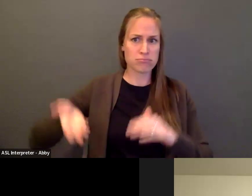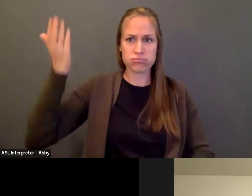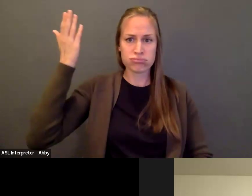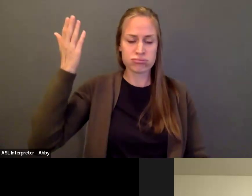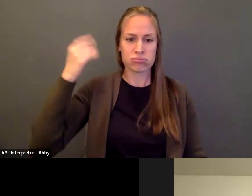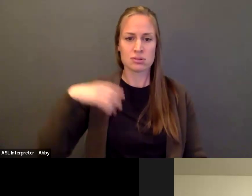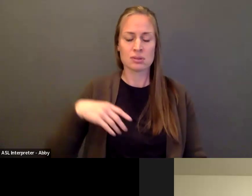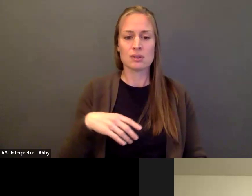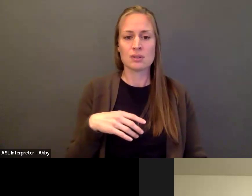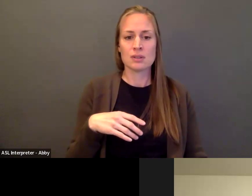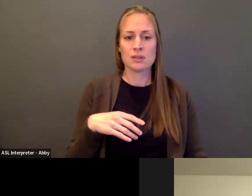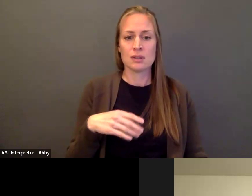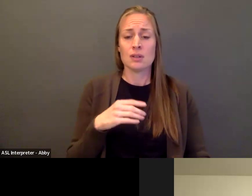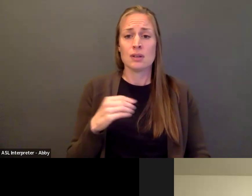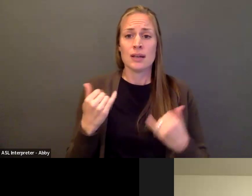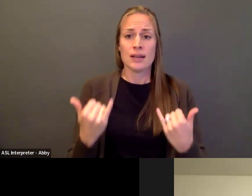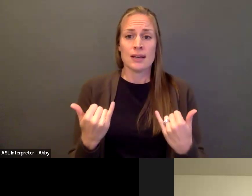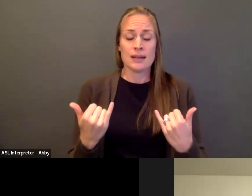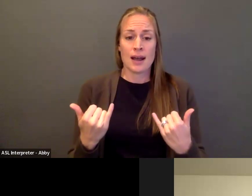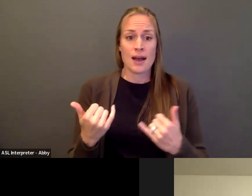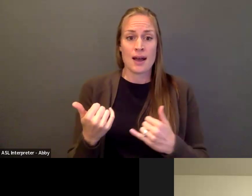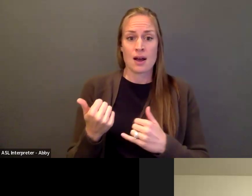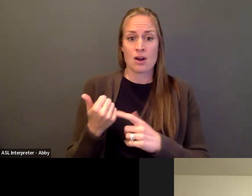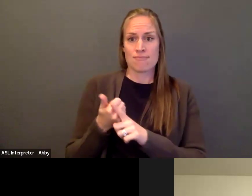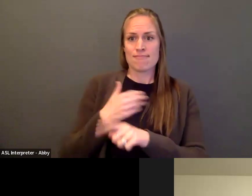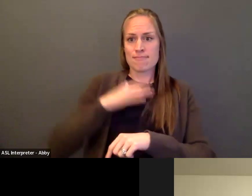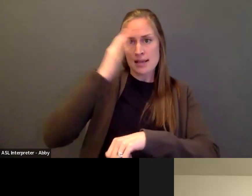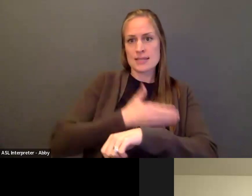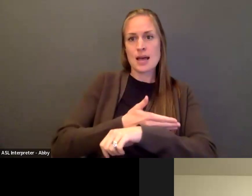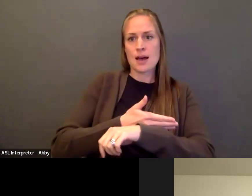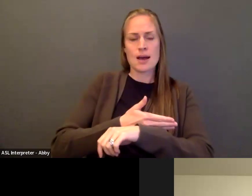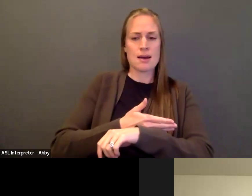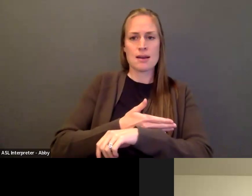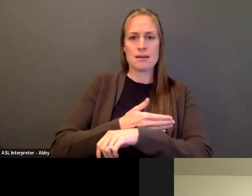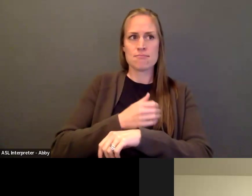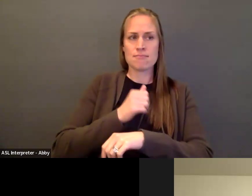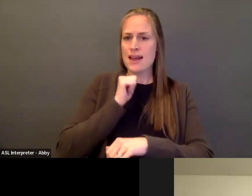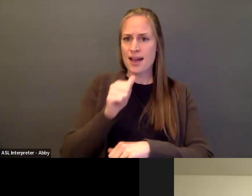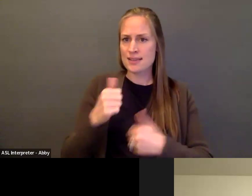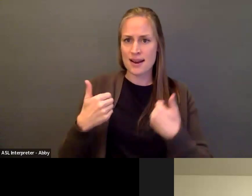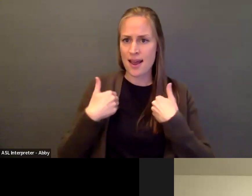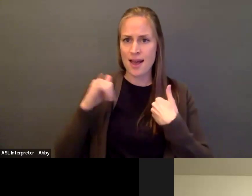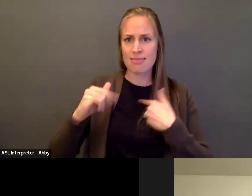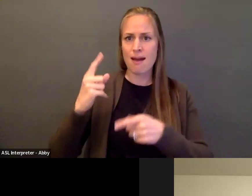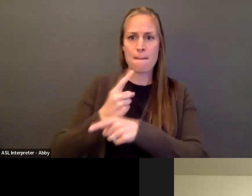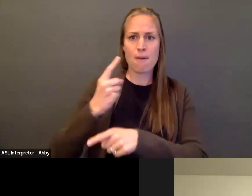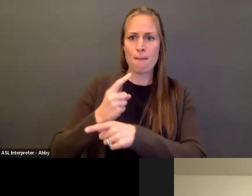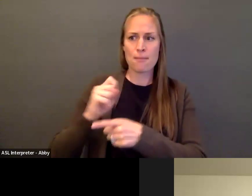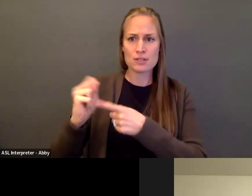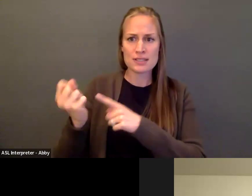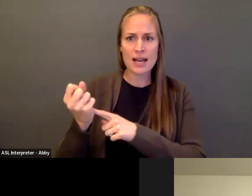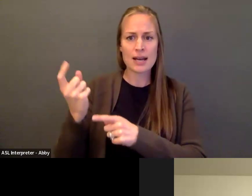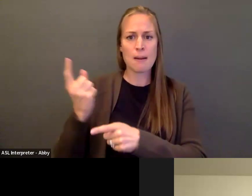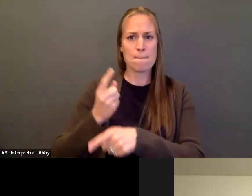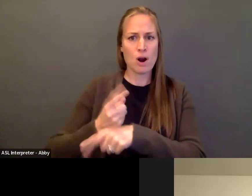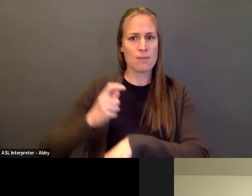And now that my son hasn't had that proper setting or proper time to actually be